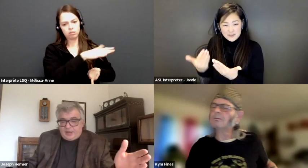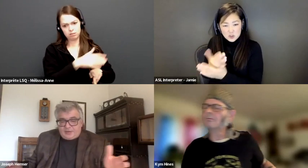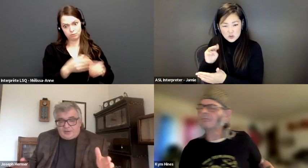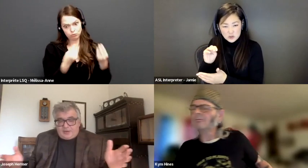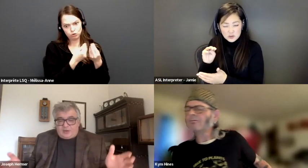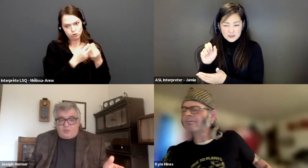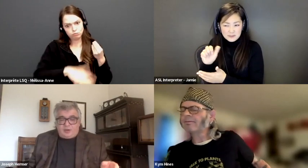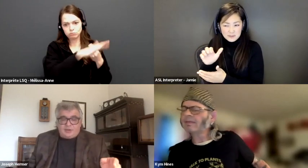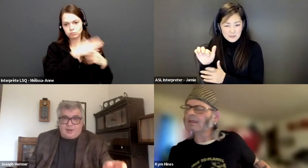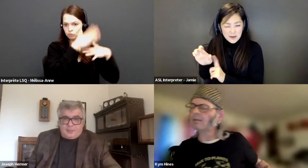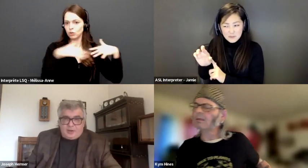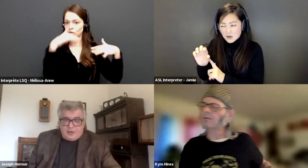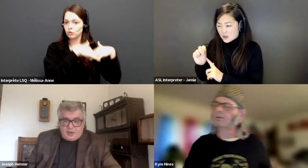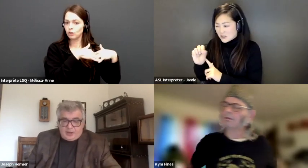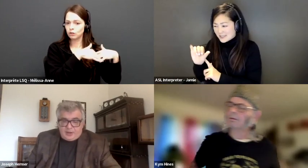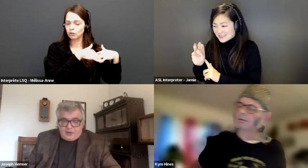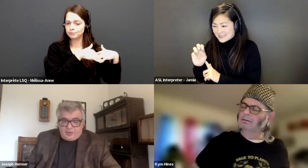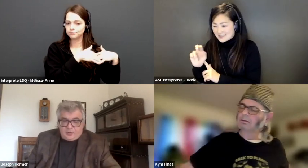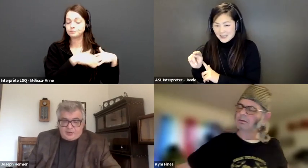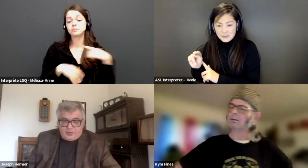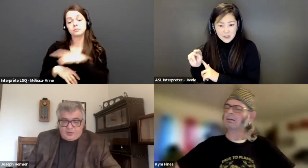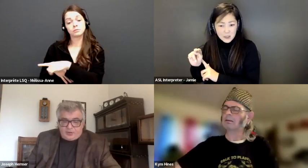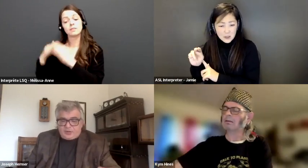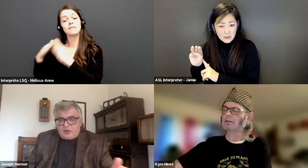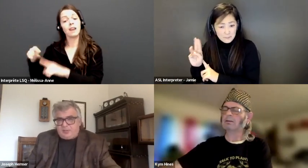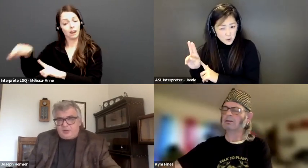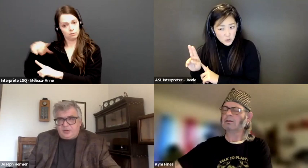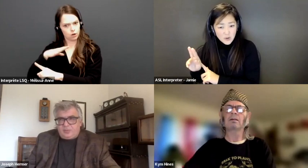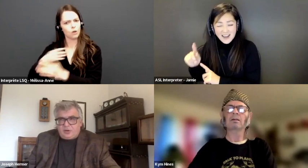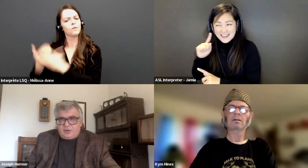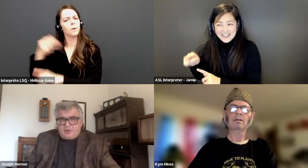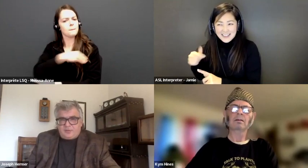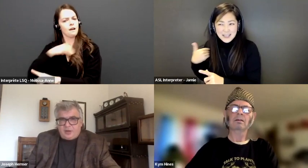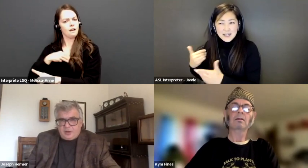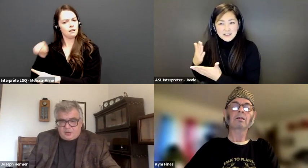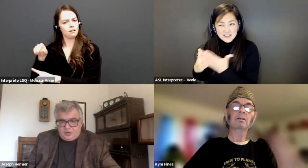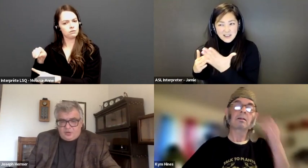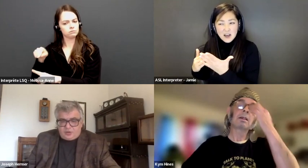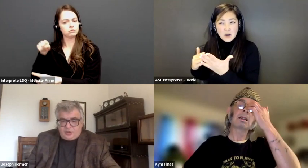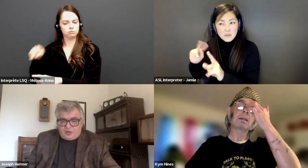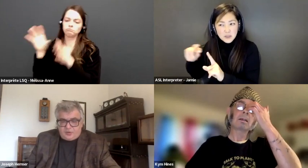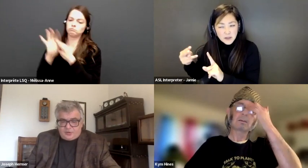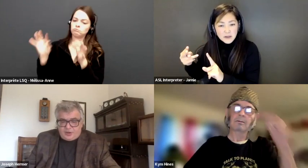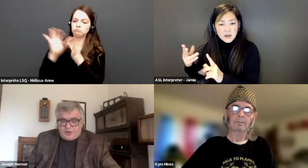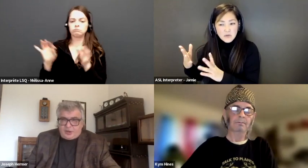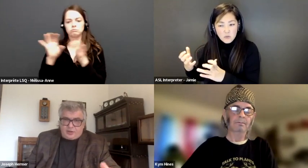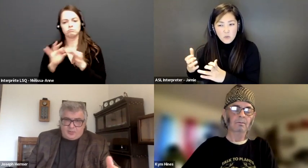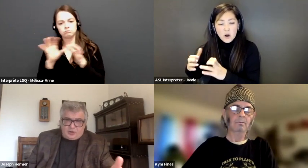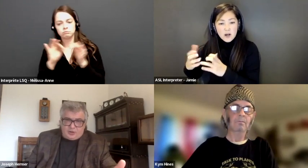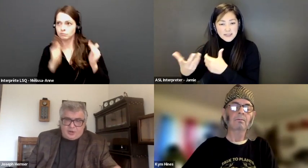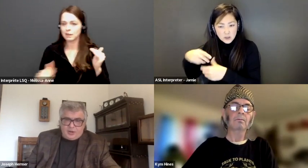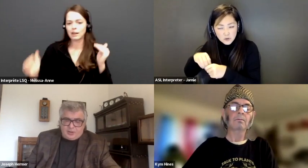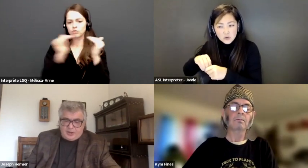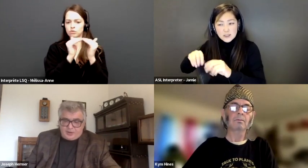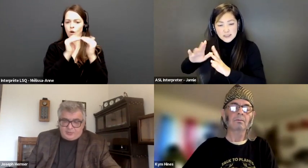think he has, that he's open to something like a human rights approach. He has talked about the importance of inclusion and diversity and